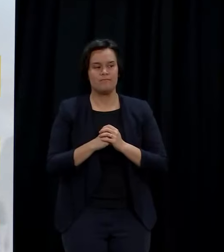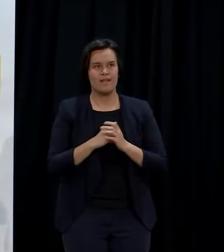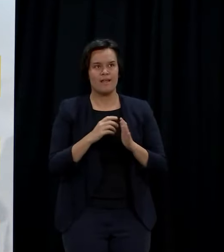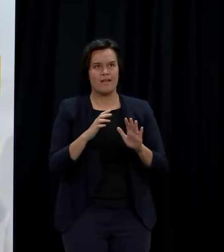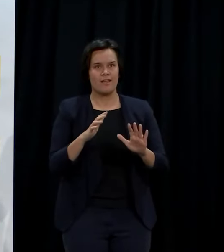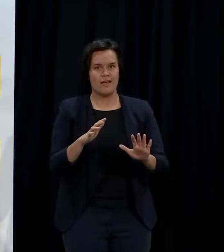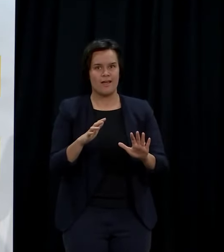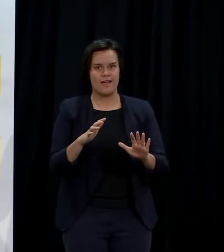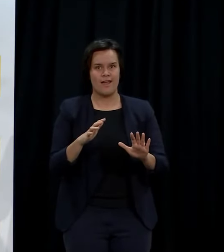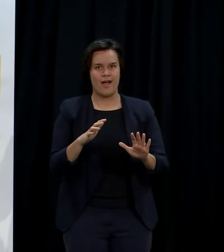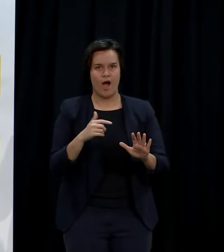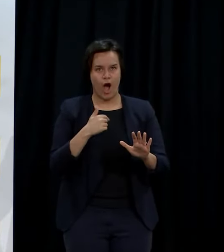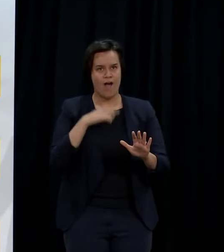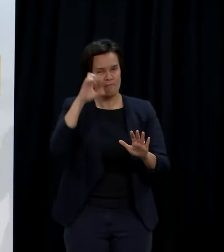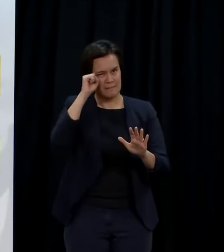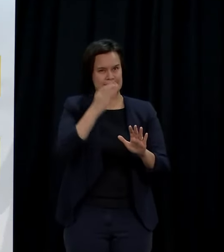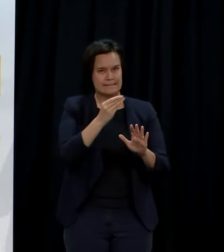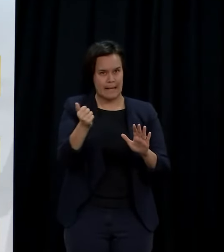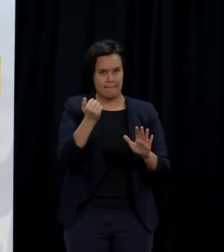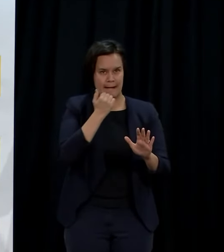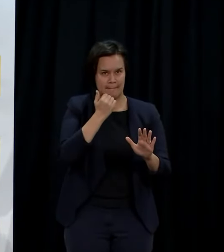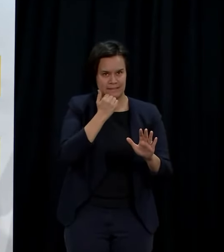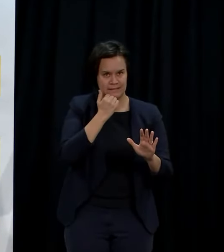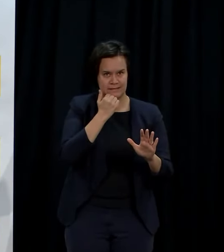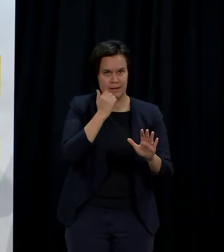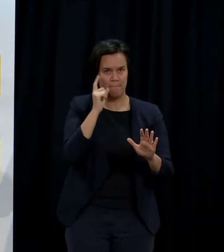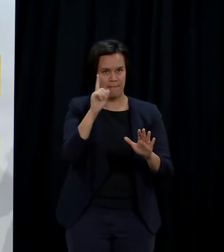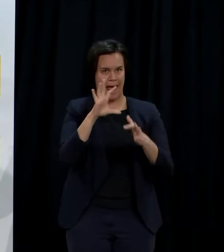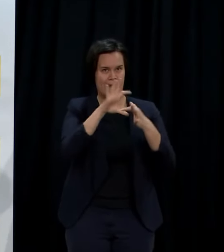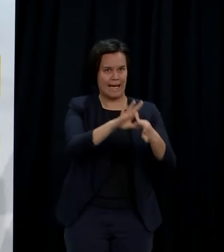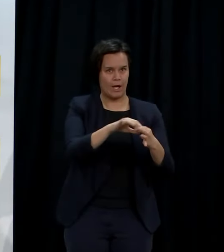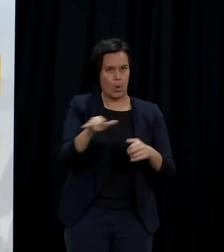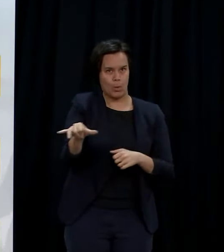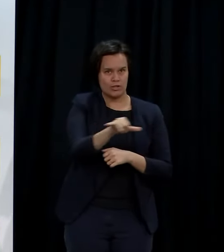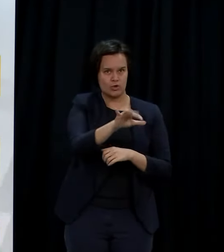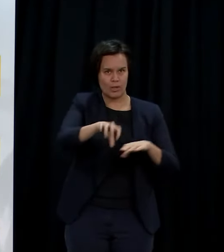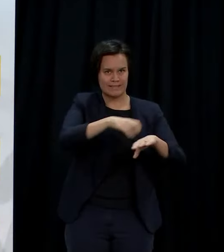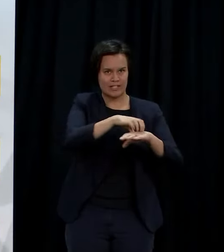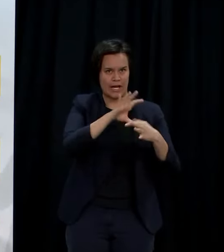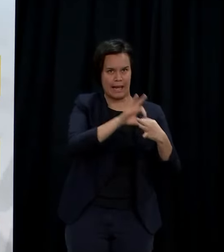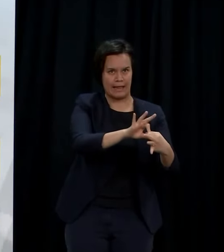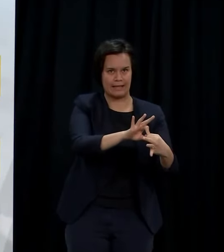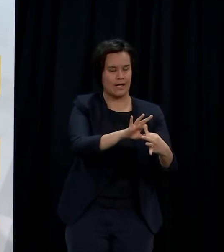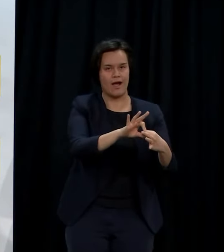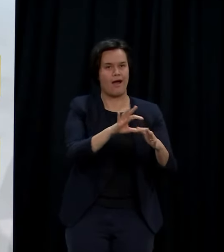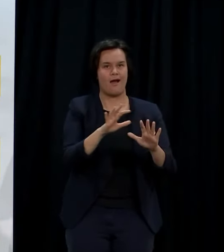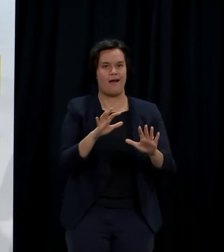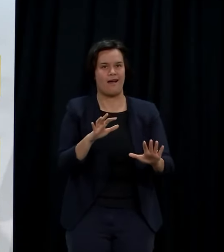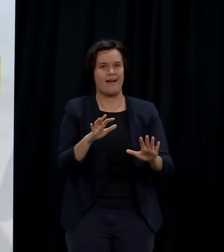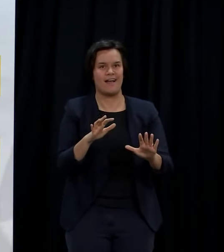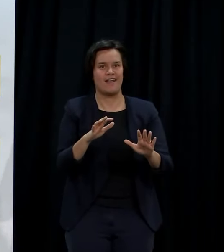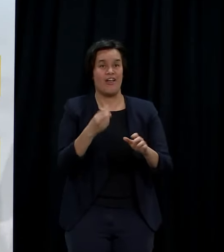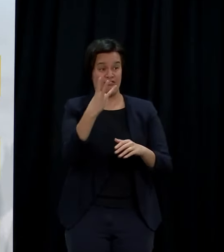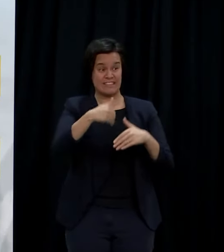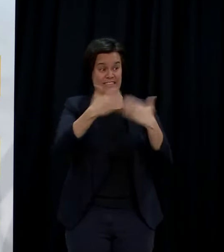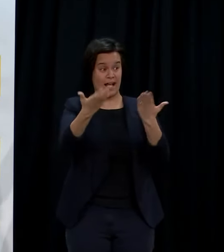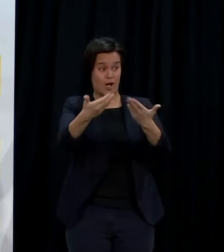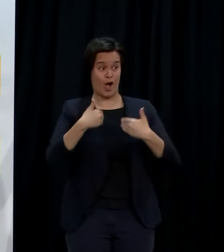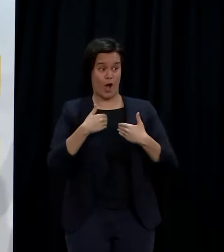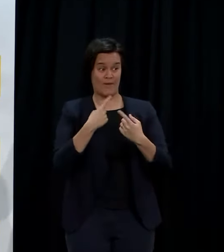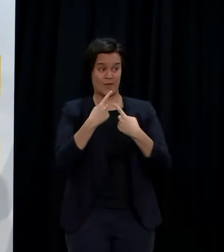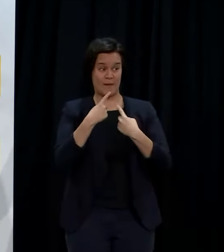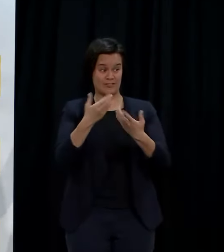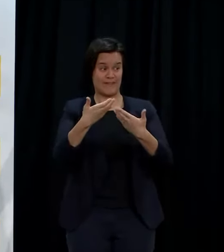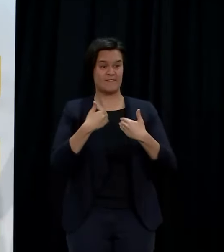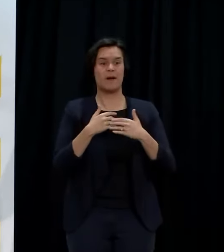wrong community organisation. Do try and keep as many numbers in my head as I can, but it was about 72 hours ago that I saw that one. I'll ask